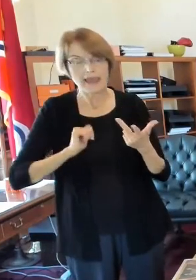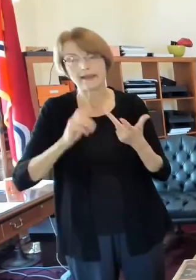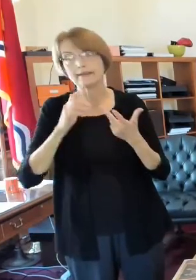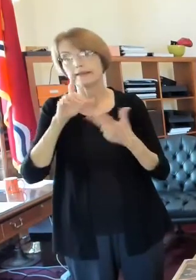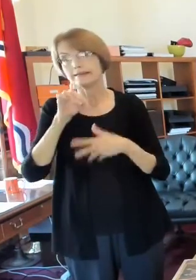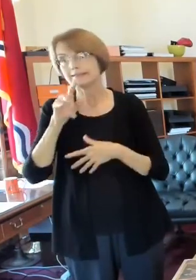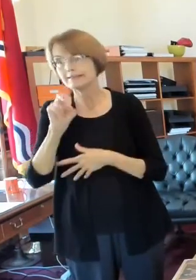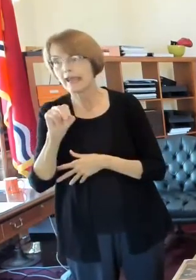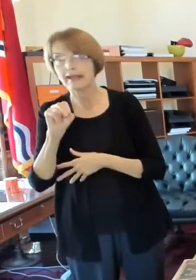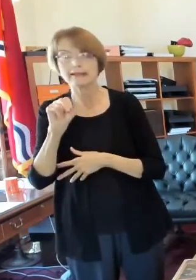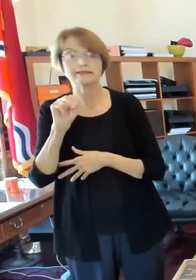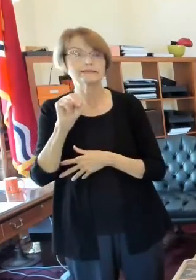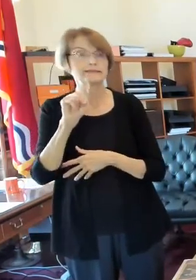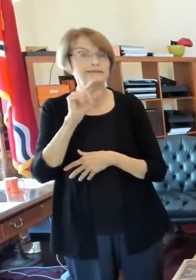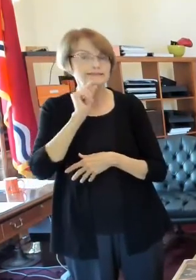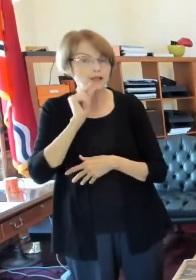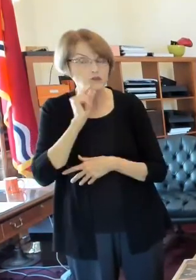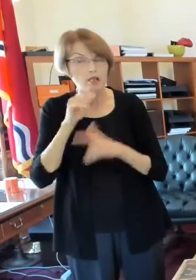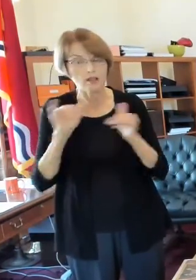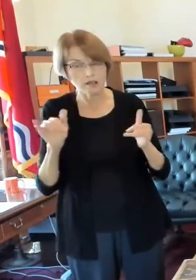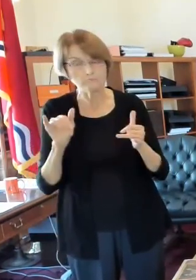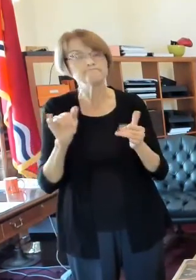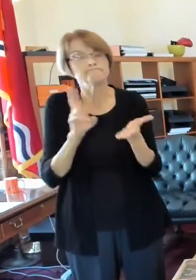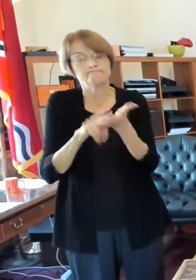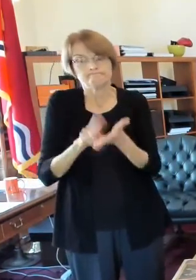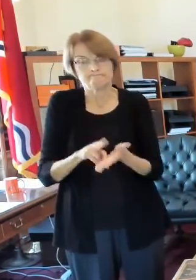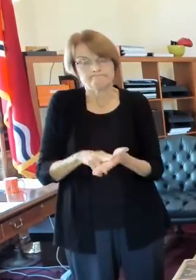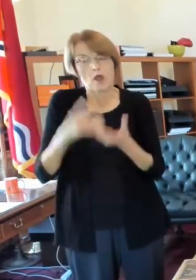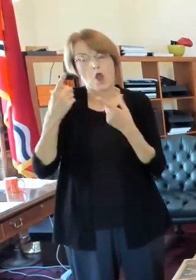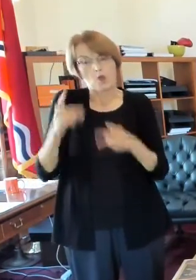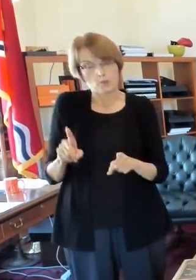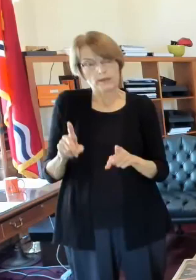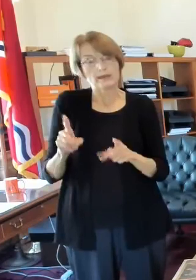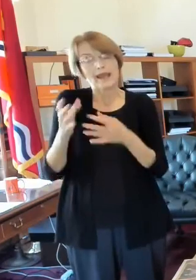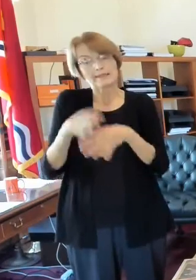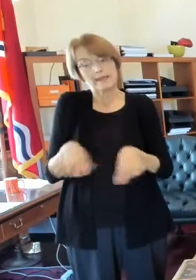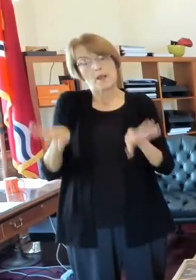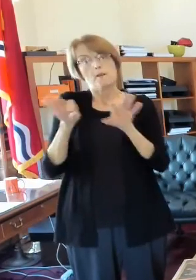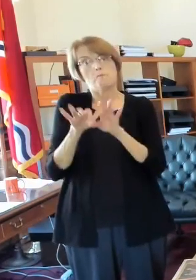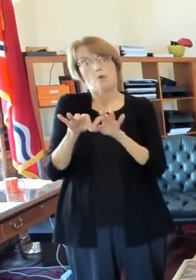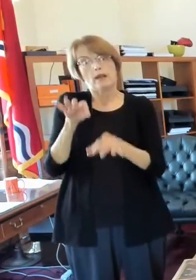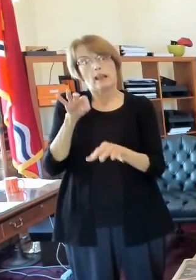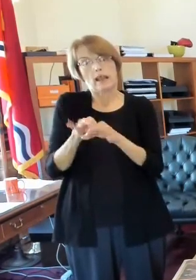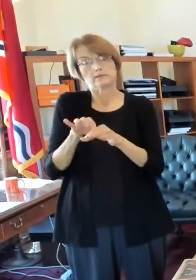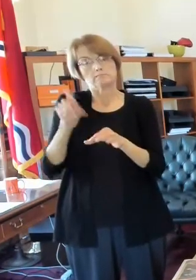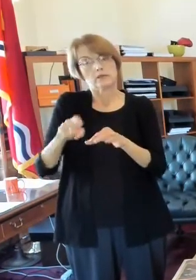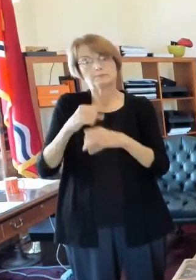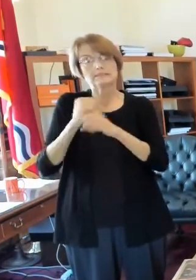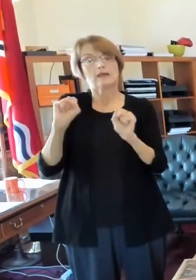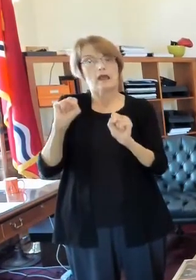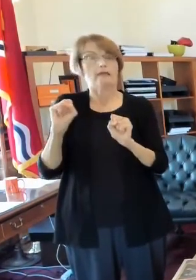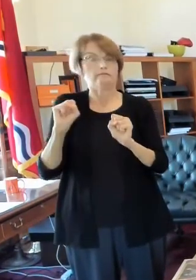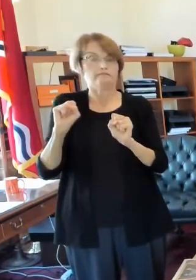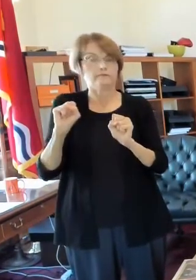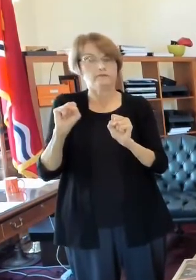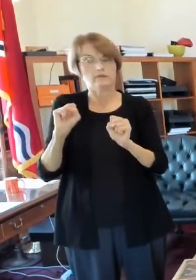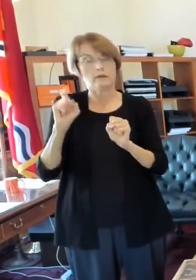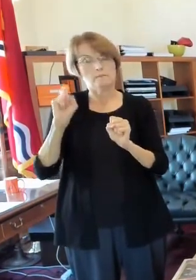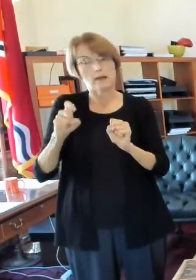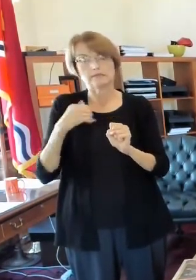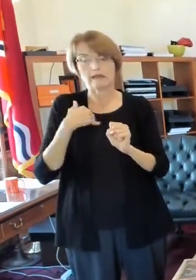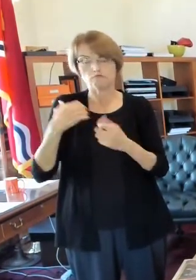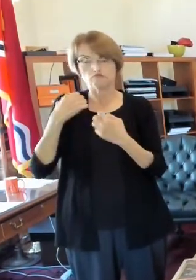more. Underscoring the importance of maintaining the integrity of our elections through a